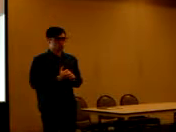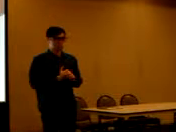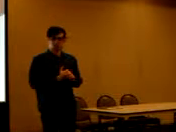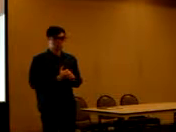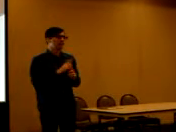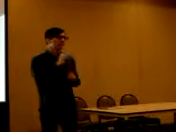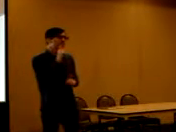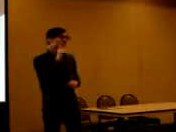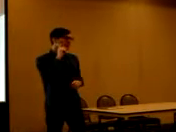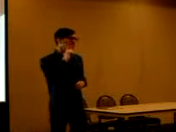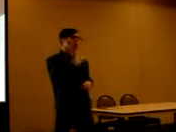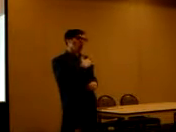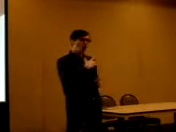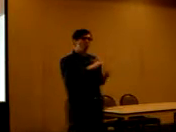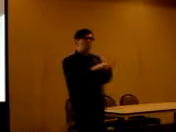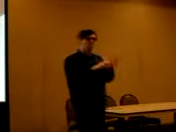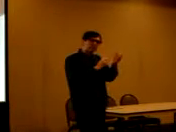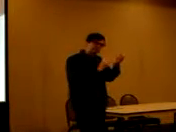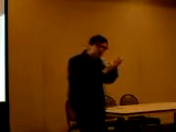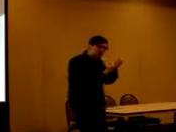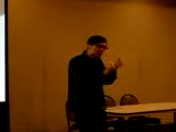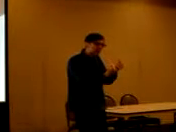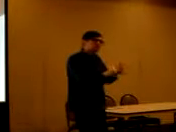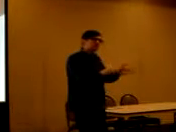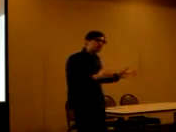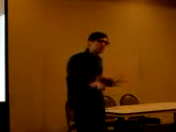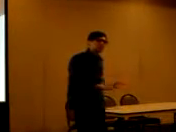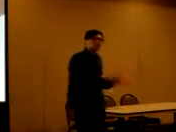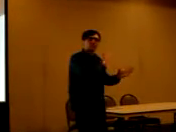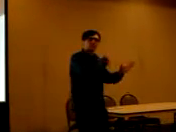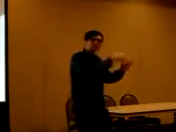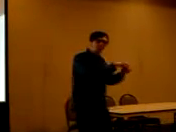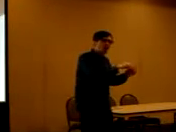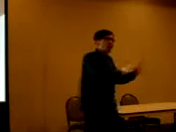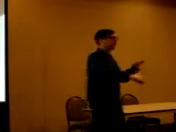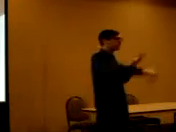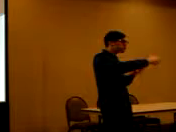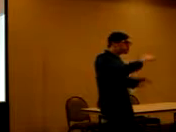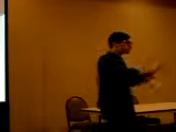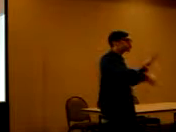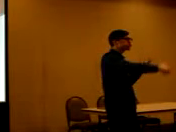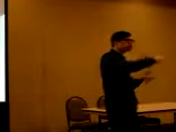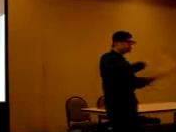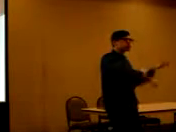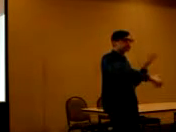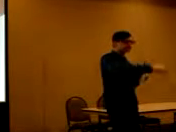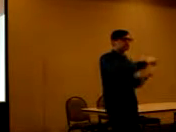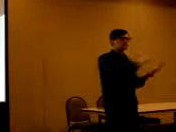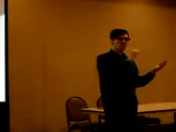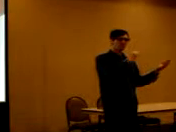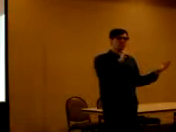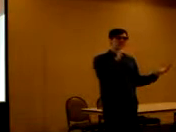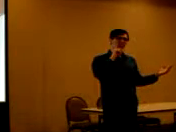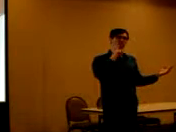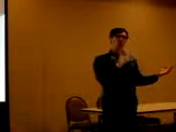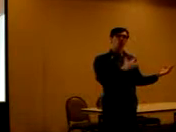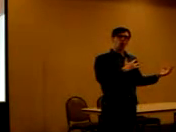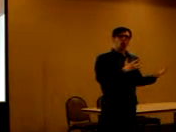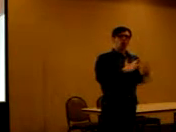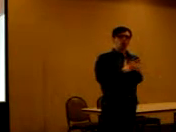heart. Deaf heart means they support, they advocate, they're involved, they socialize with the deaf. That's deaf